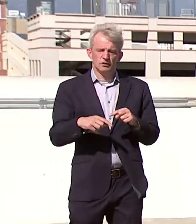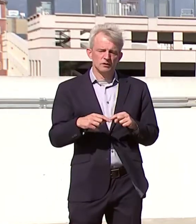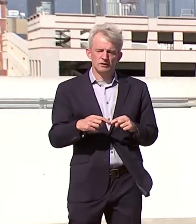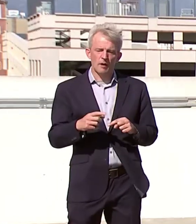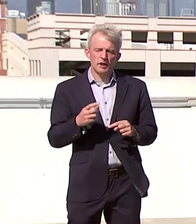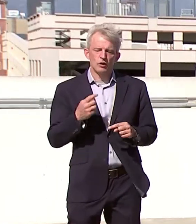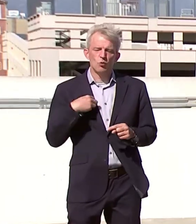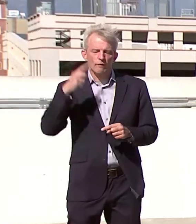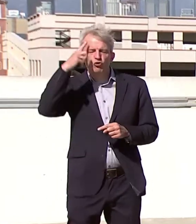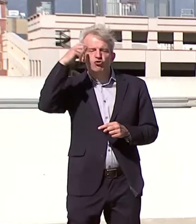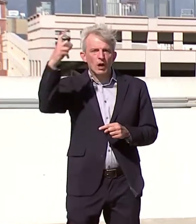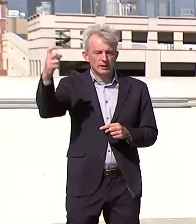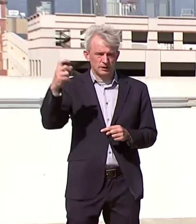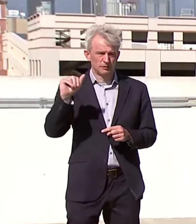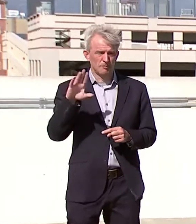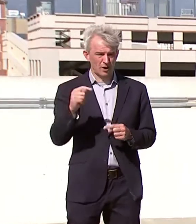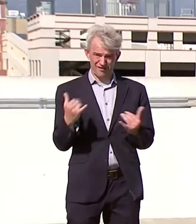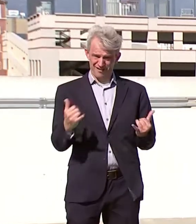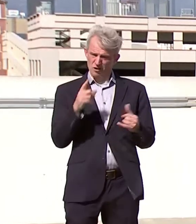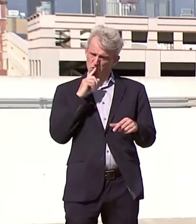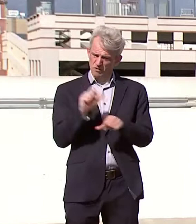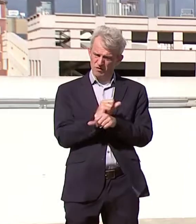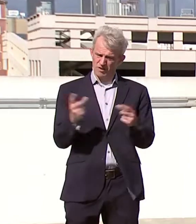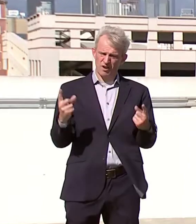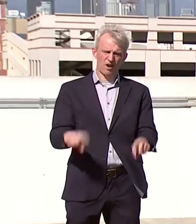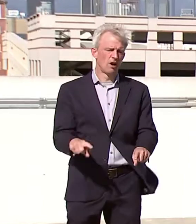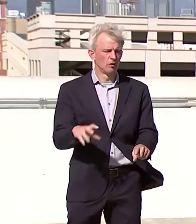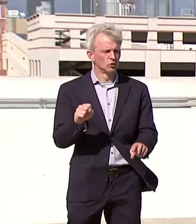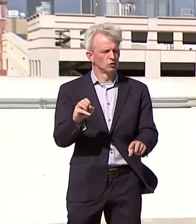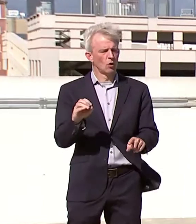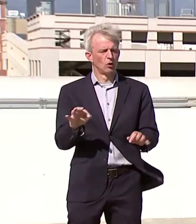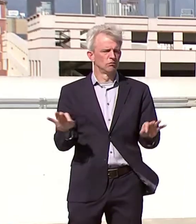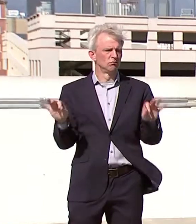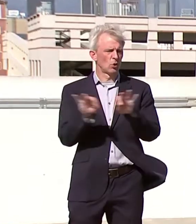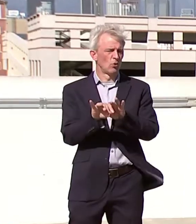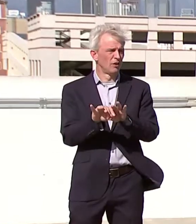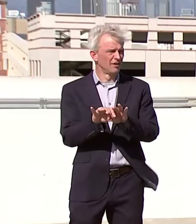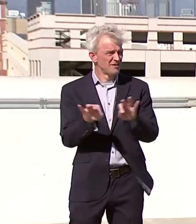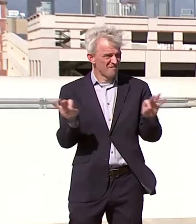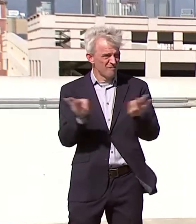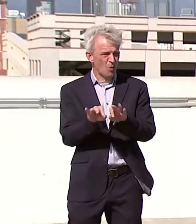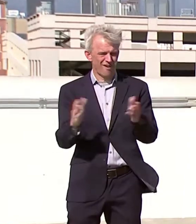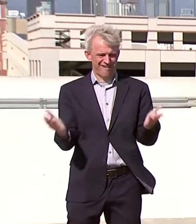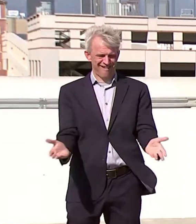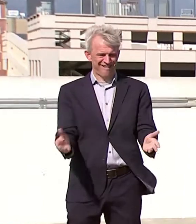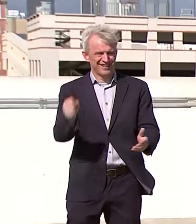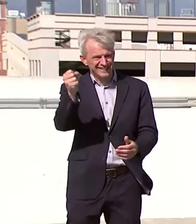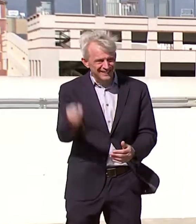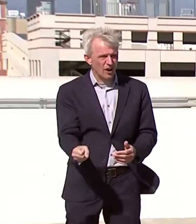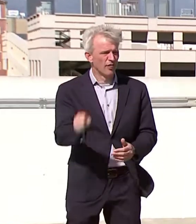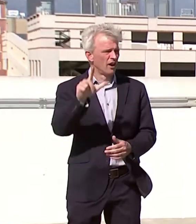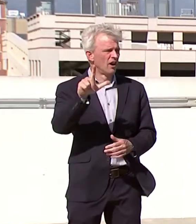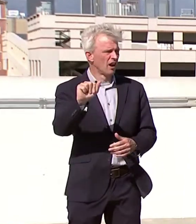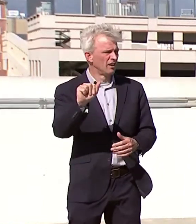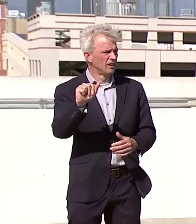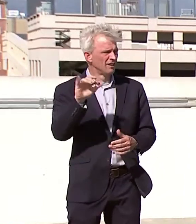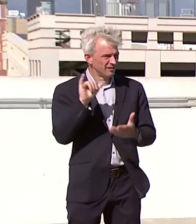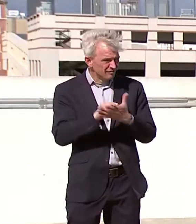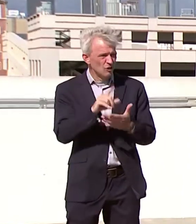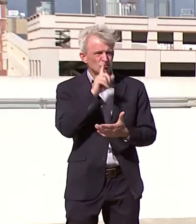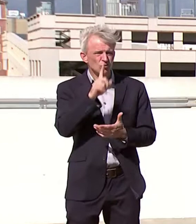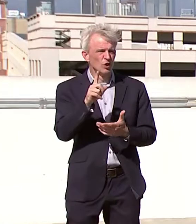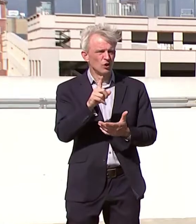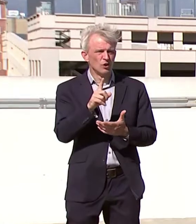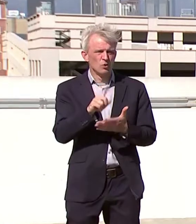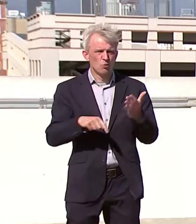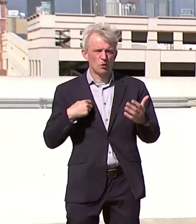that come to fruition is so important. Most importantly, it's right here in South LA. And that is what we really wanted to be a